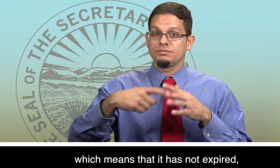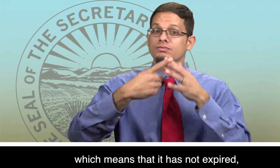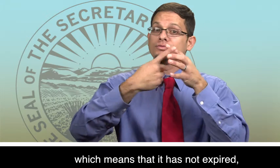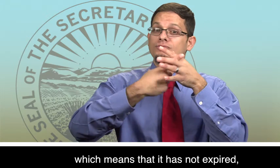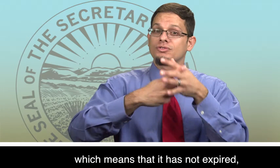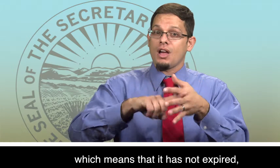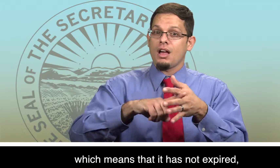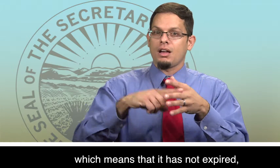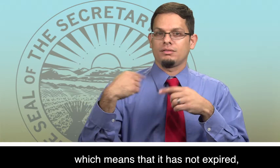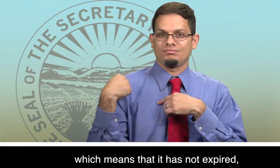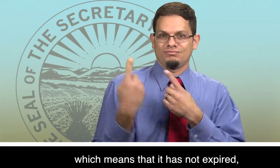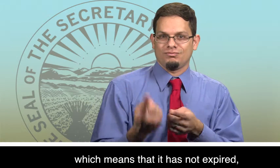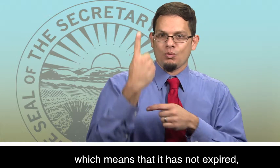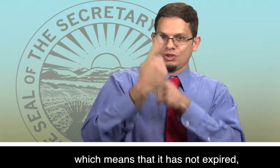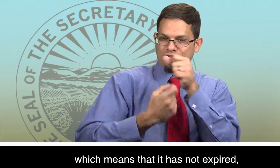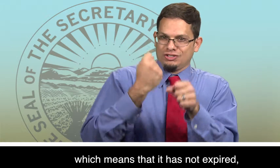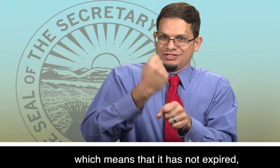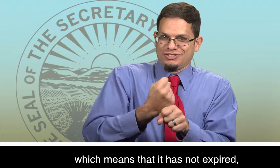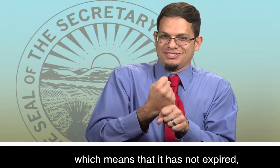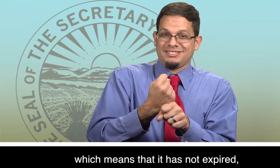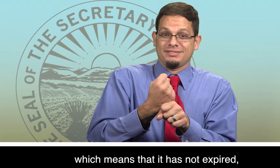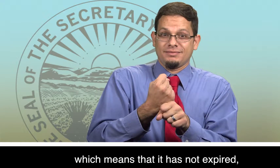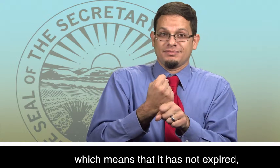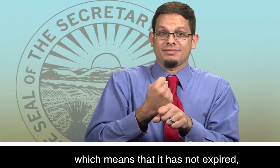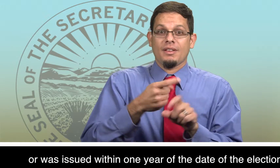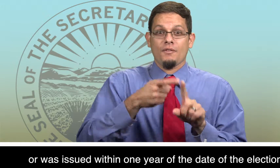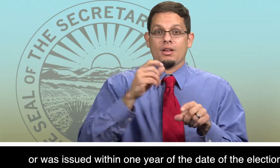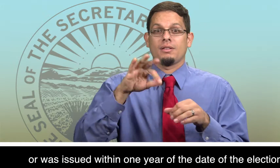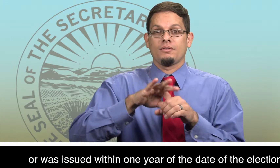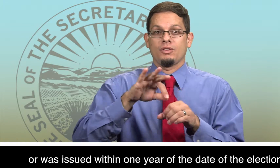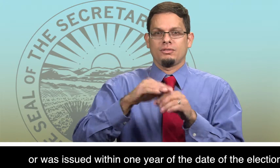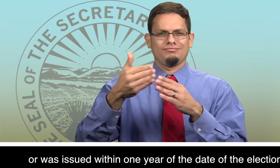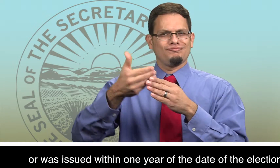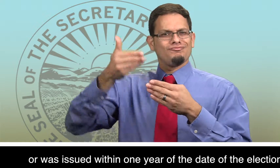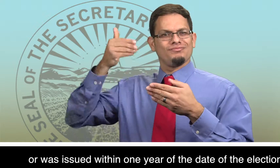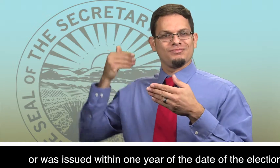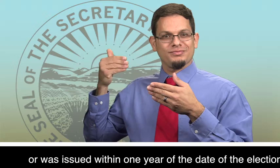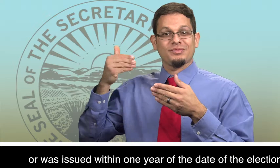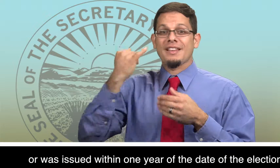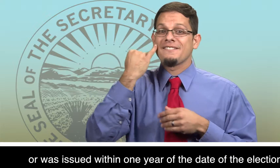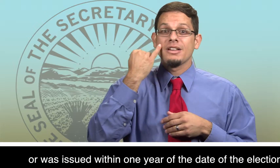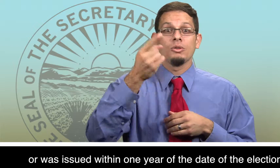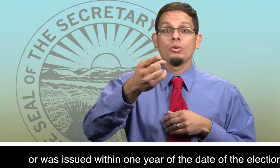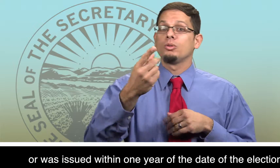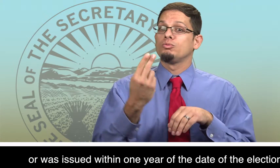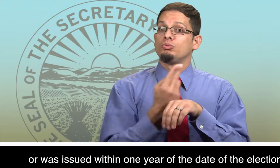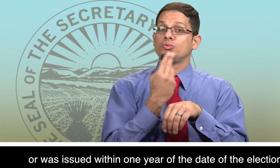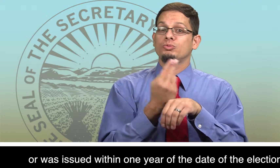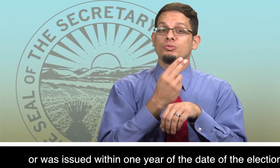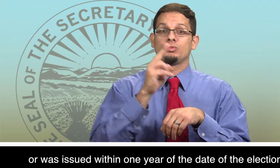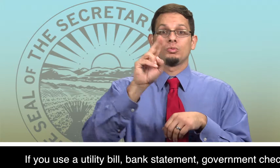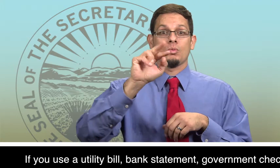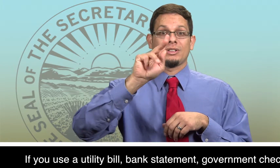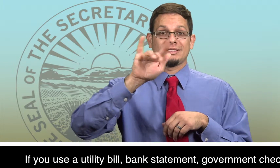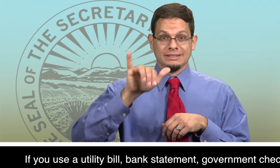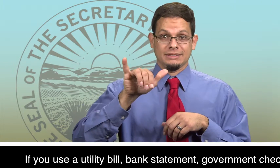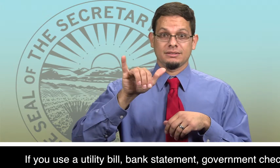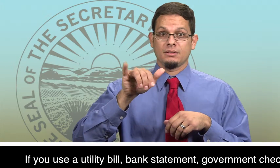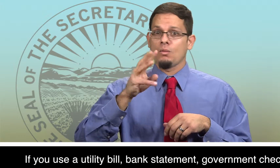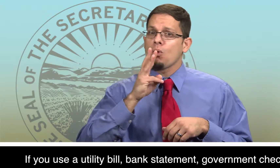which means that it has not expired or was issued within 1 year of the date of the election. If